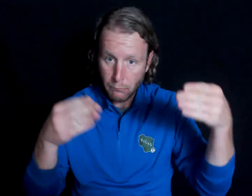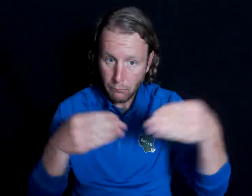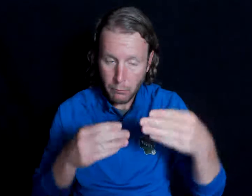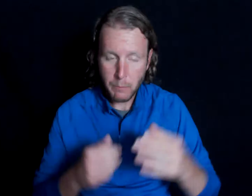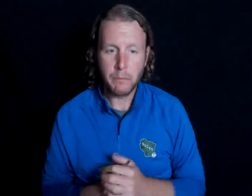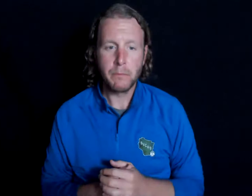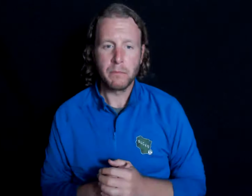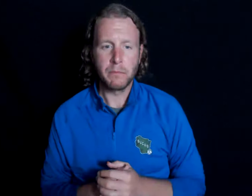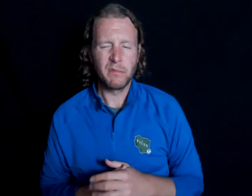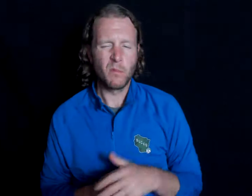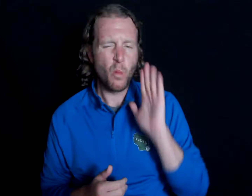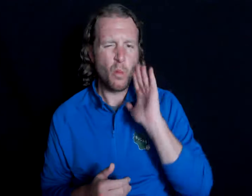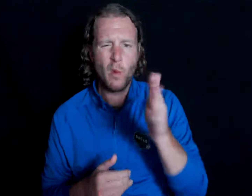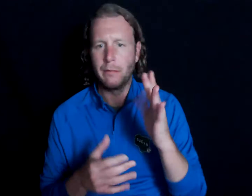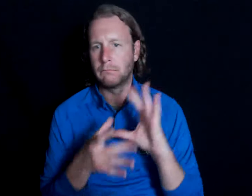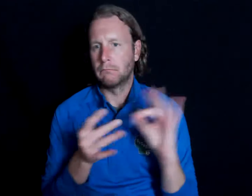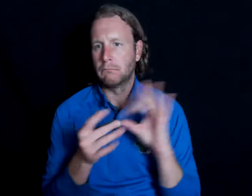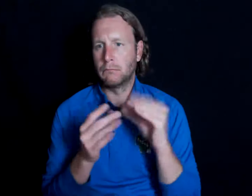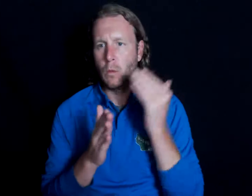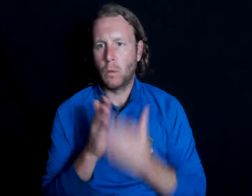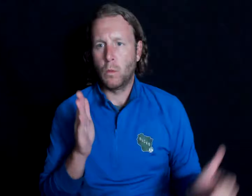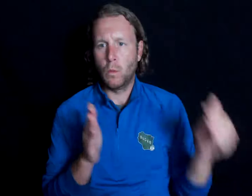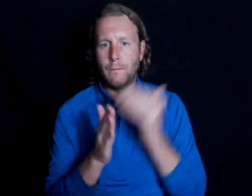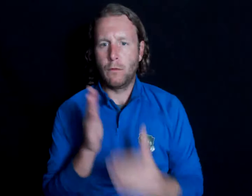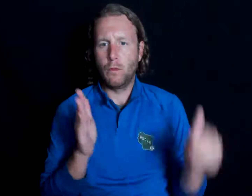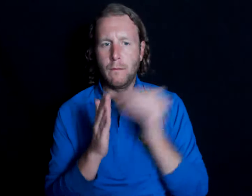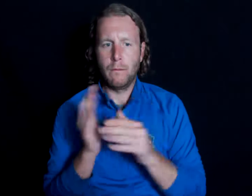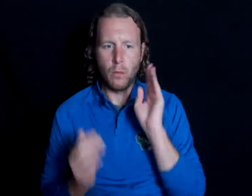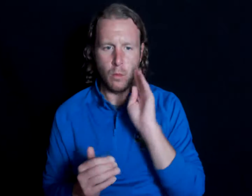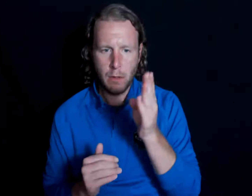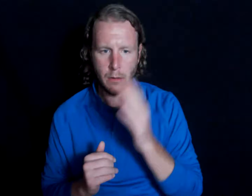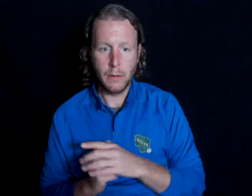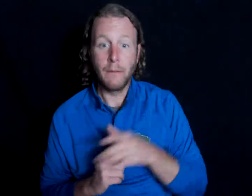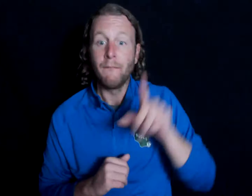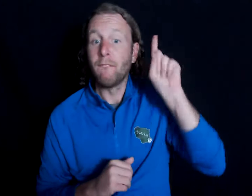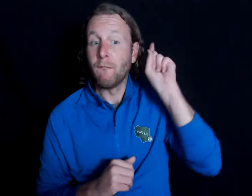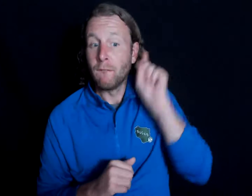Nice feed inside of Wundu, blocked, but fouled by Brooke Lopez.